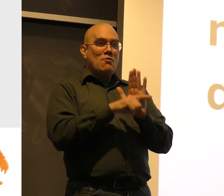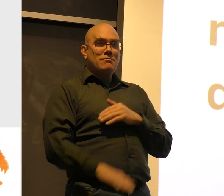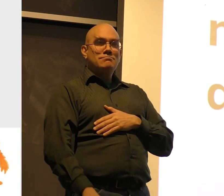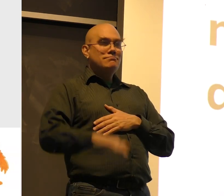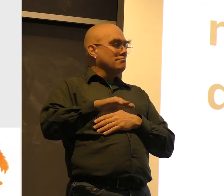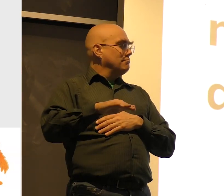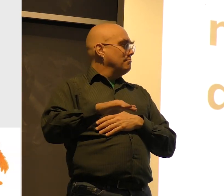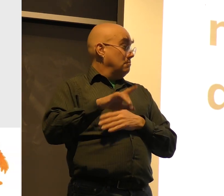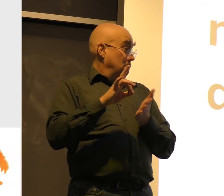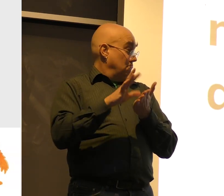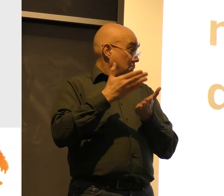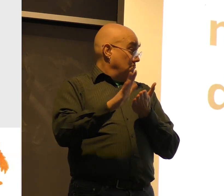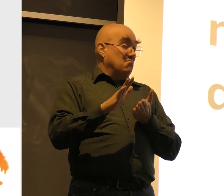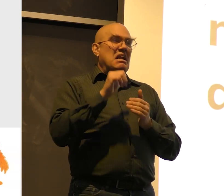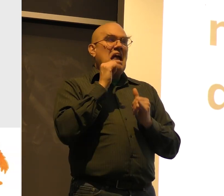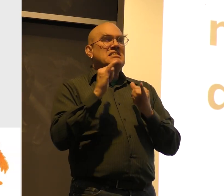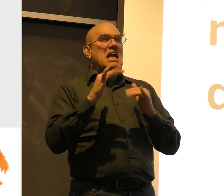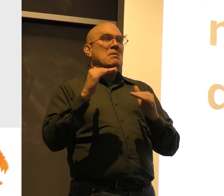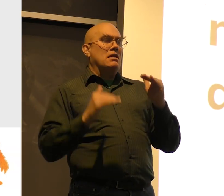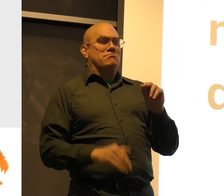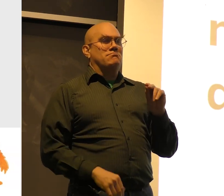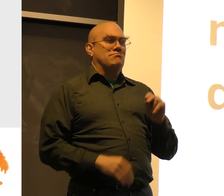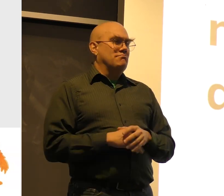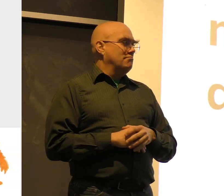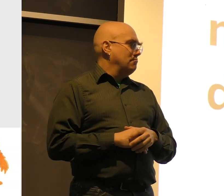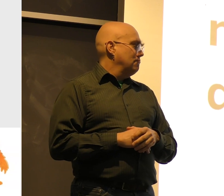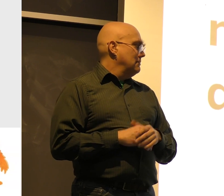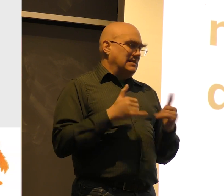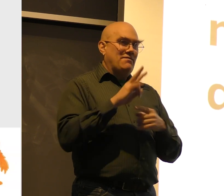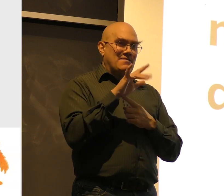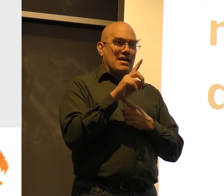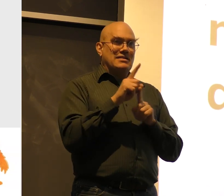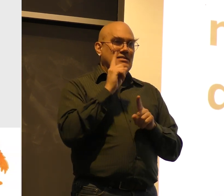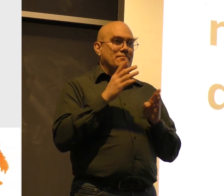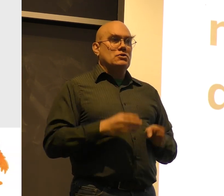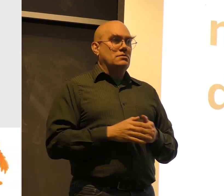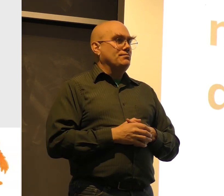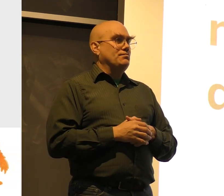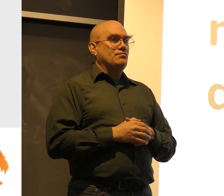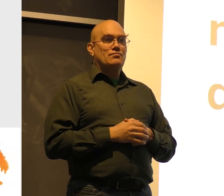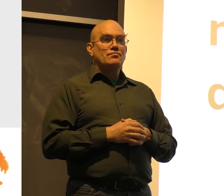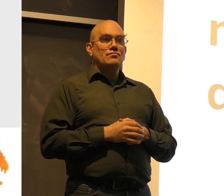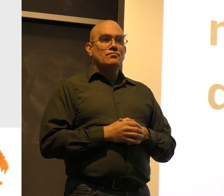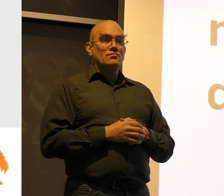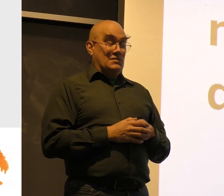don't necessarily have that background growing up. Should we exclude them? Oh, they're not the same. They're somehow less than. No, they're valid as deaf people as